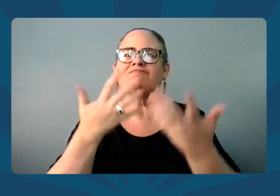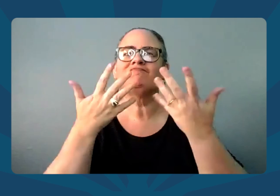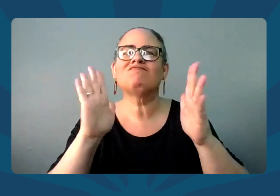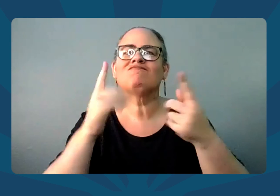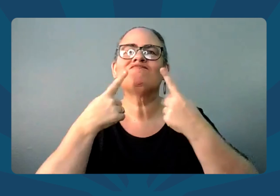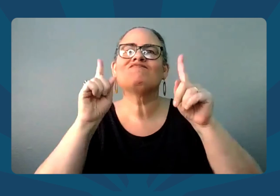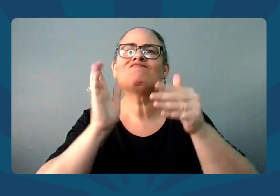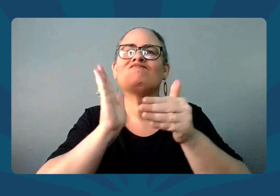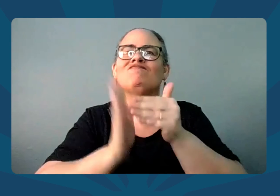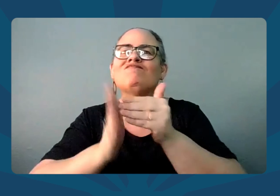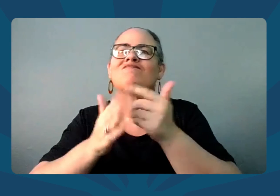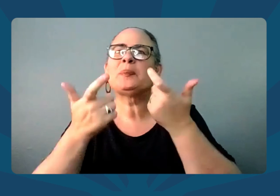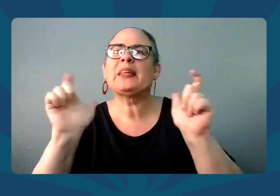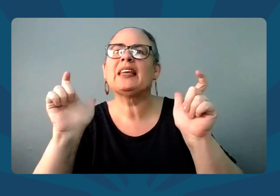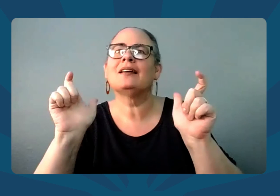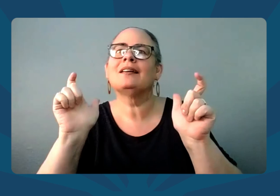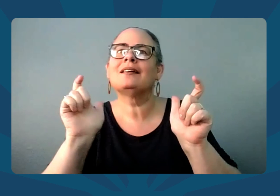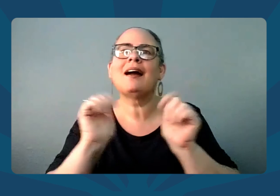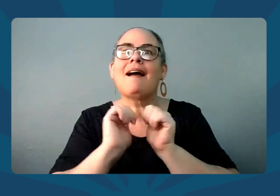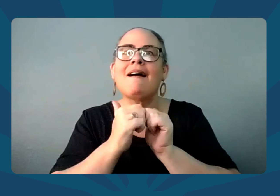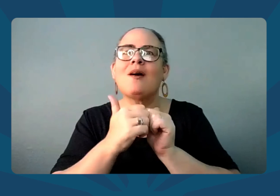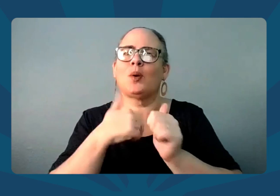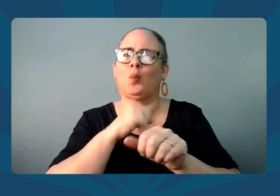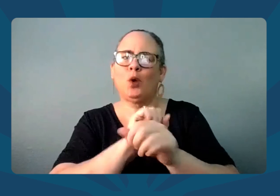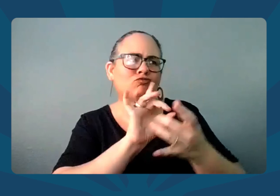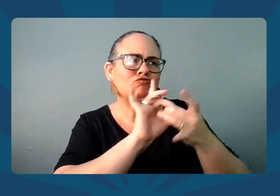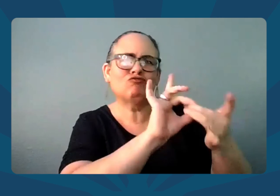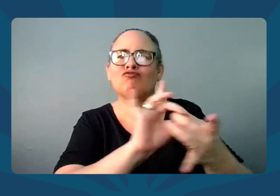mind. How can I make Arizonans' lives better?